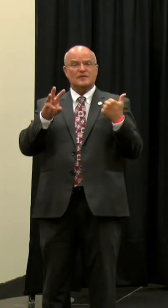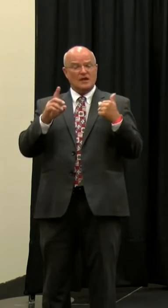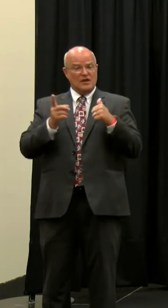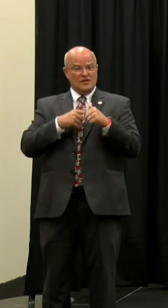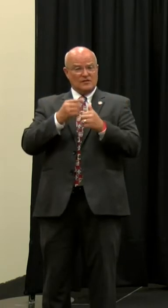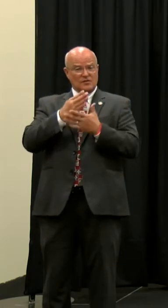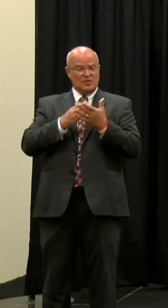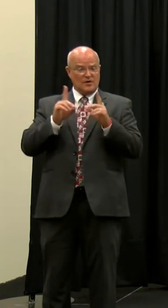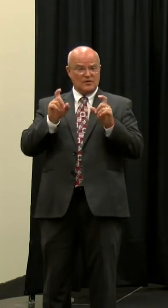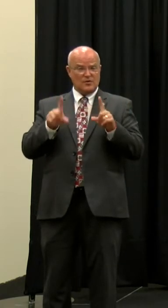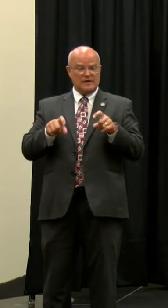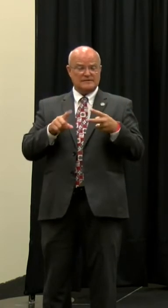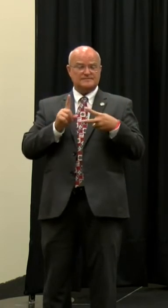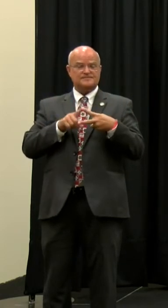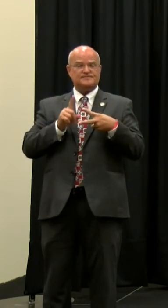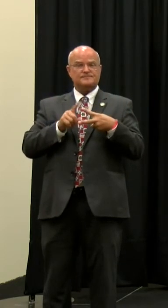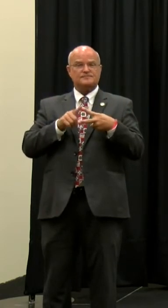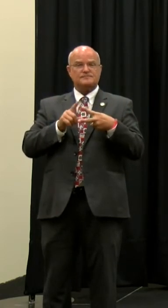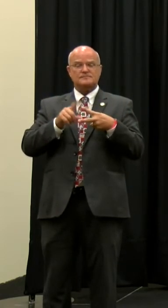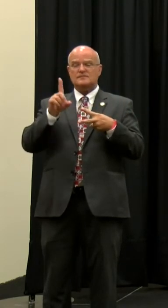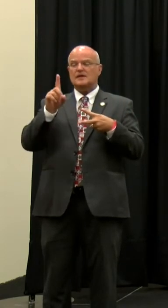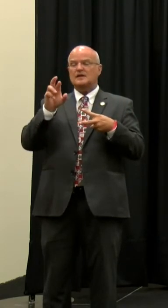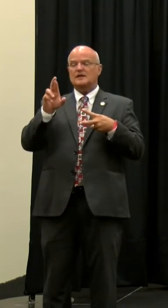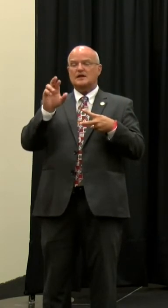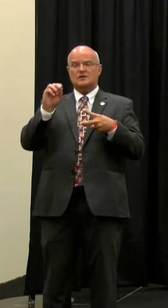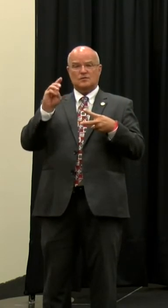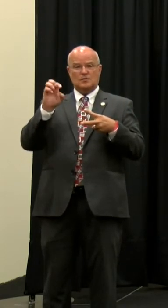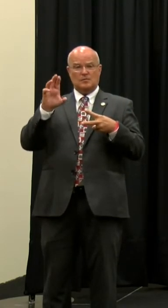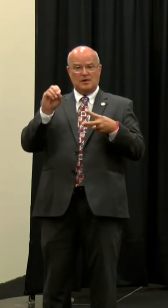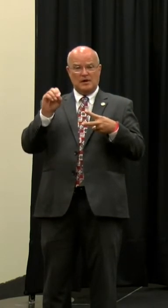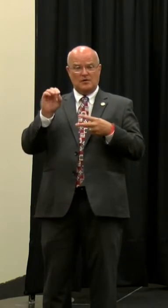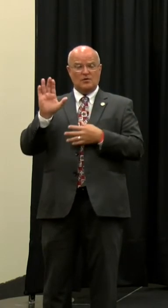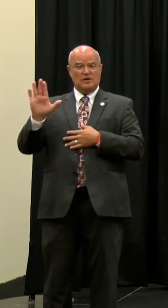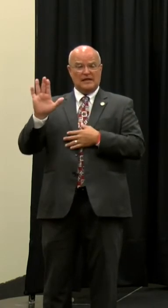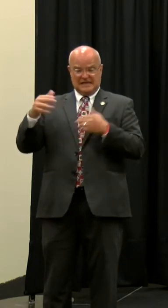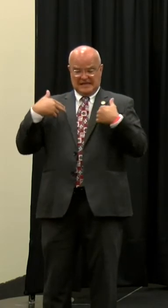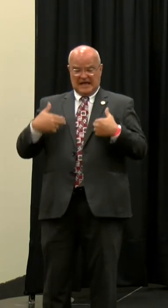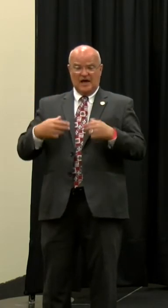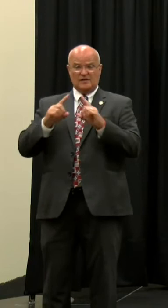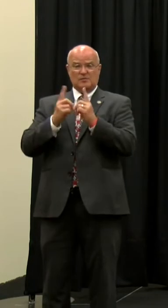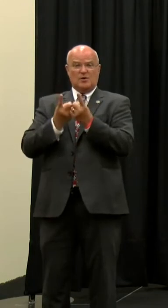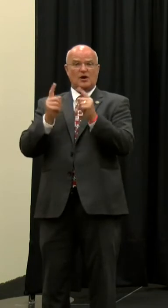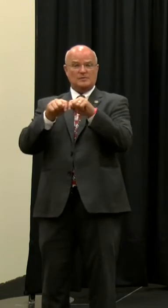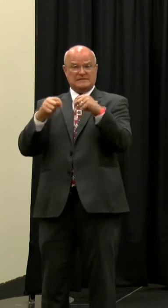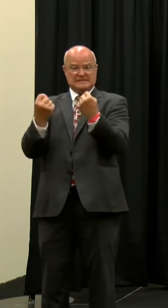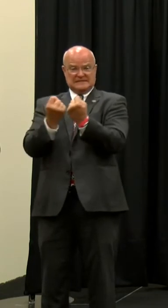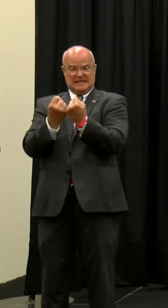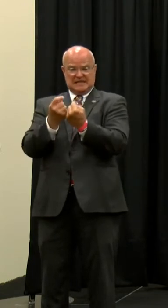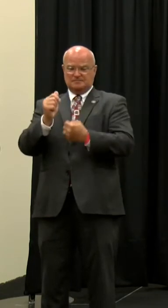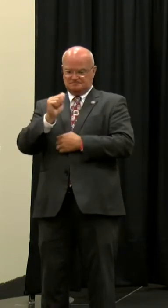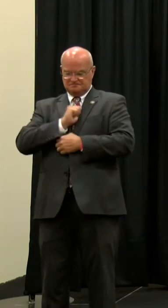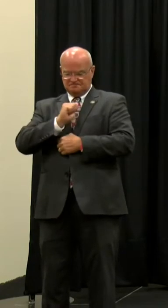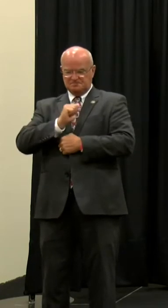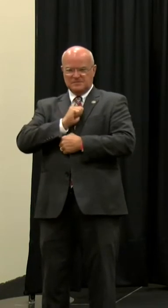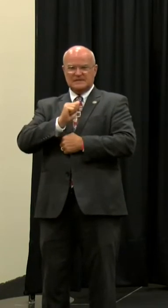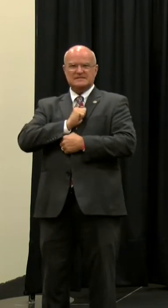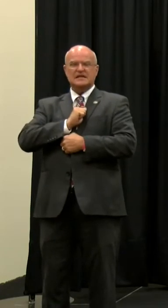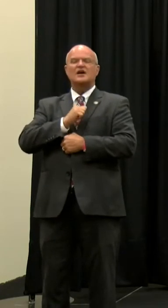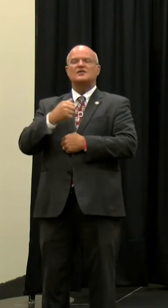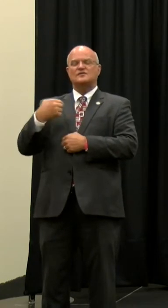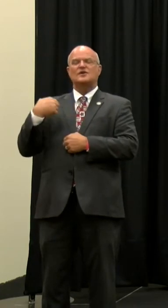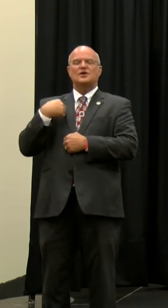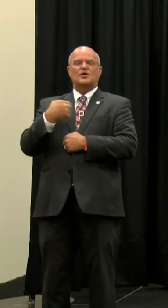first part of your question, Dr. Romero and his health department team and myself,